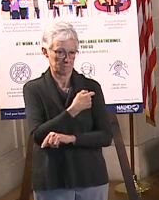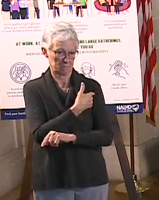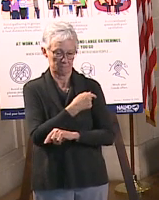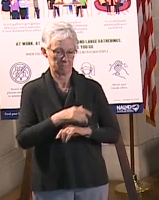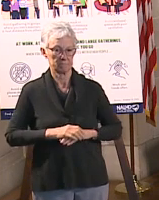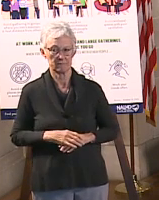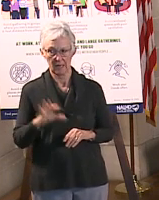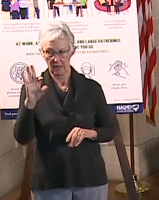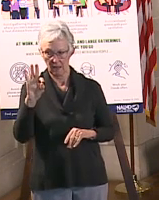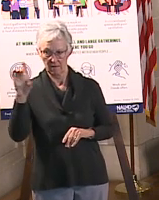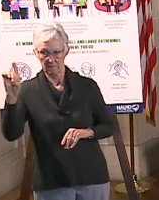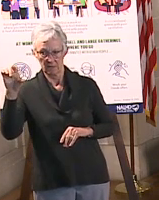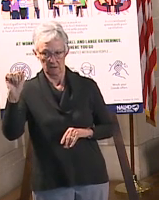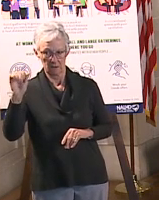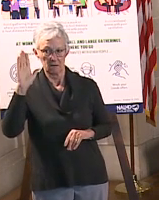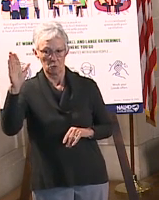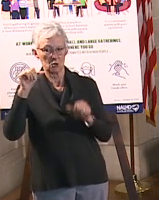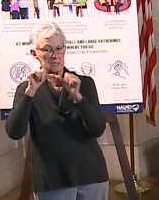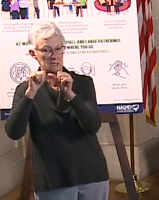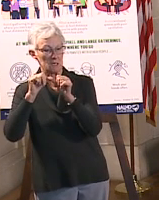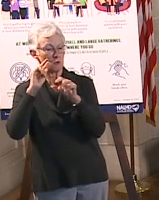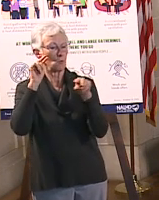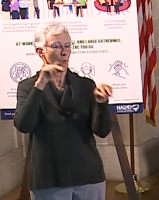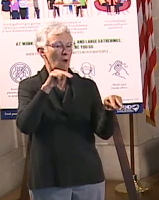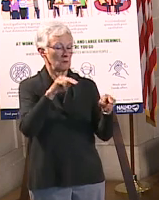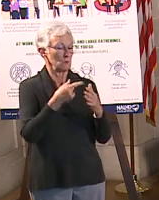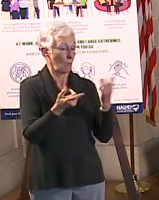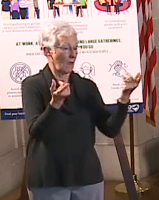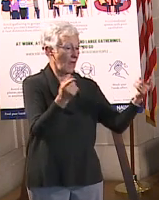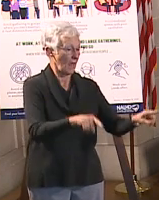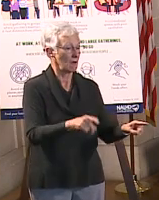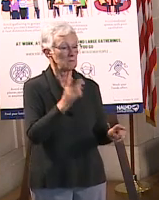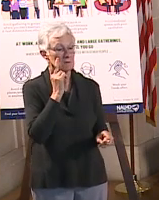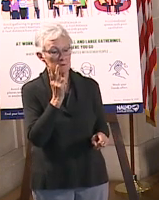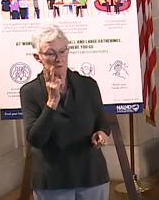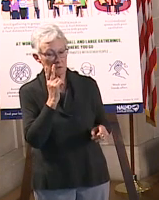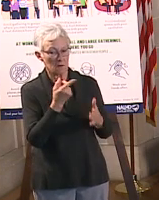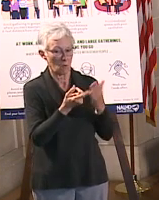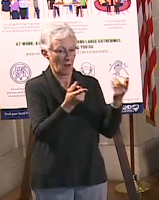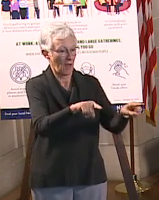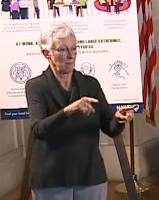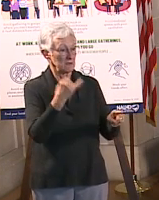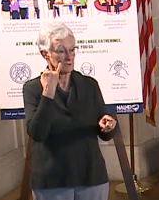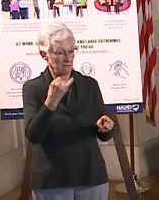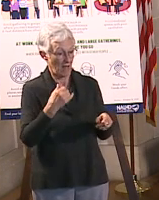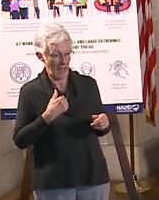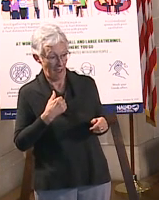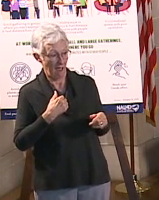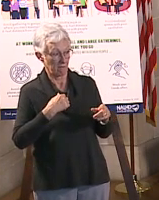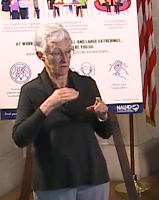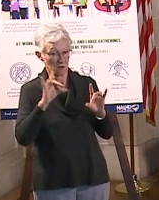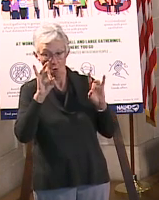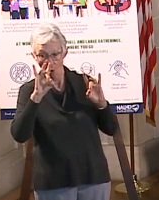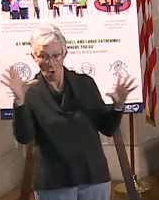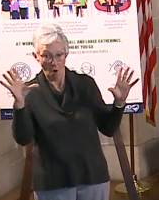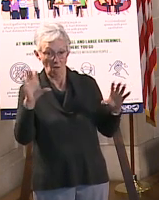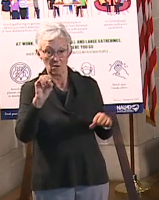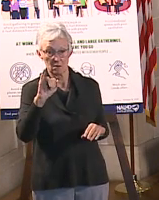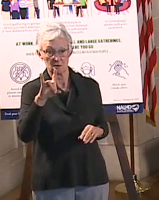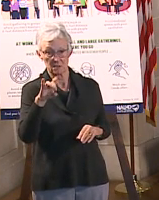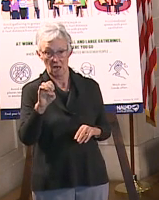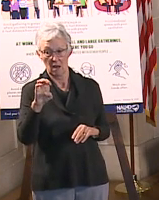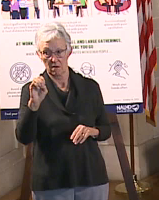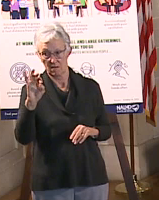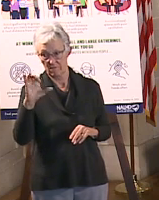the COVID-19 vaccine for safety, effectiveness, and any long-term or rare side effects. Also, the CDC has developed a